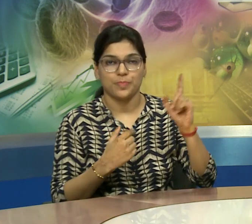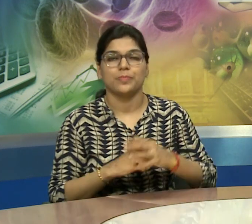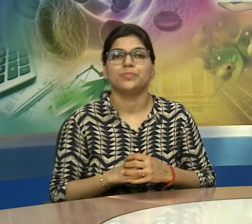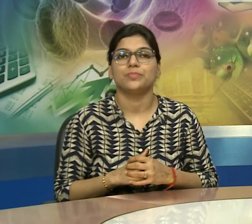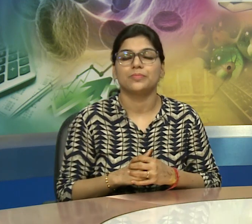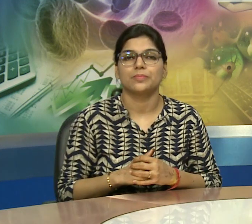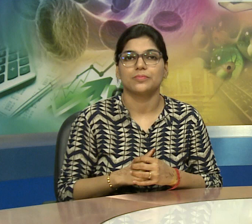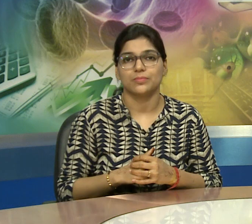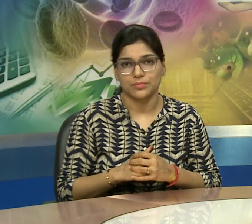First word,